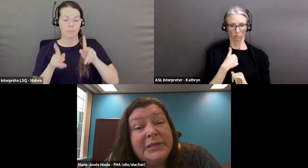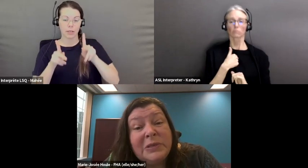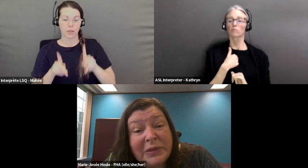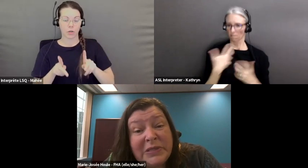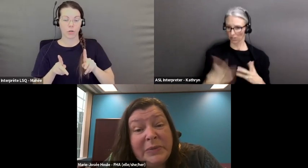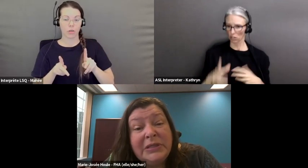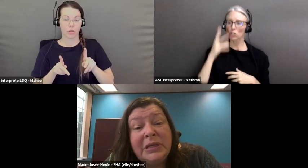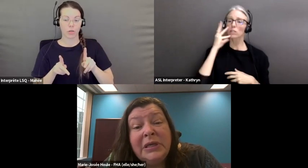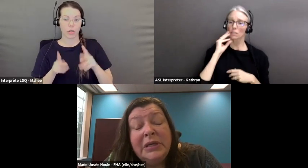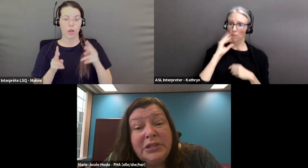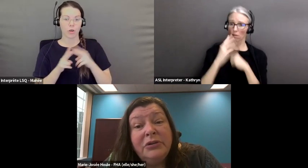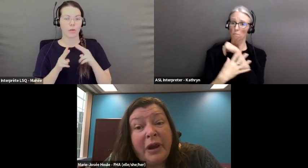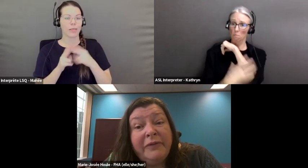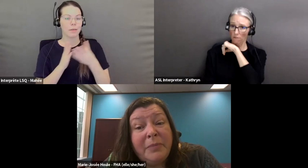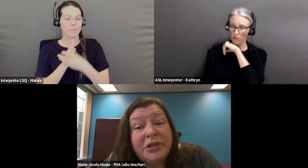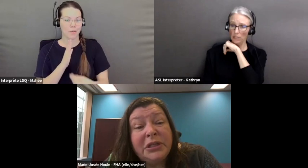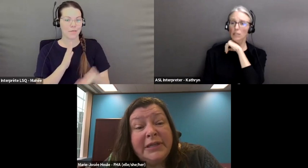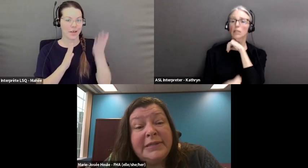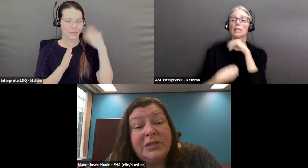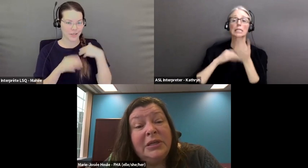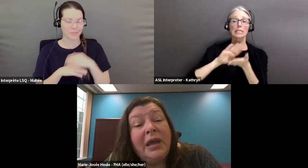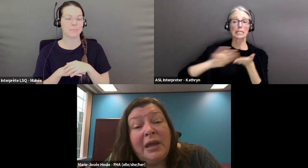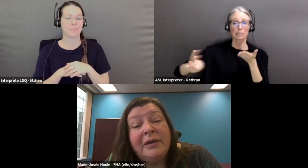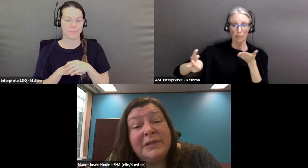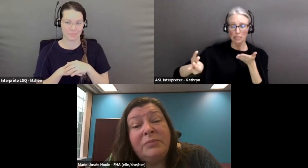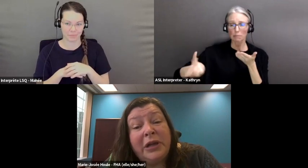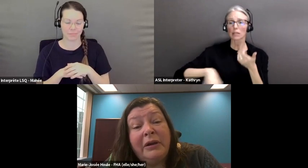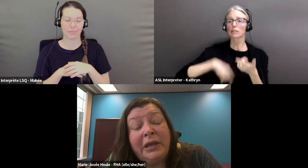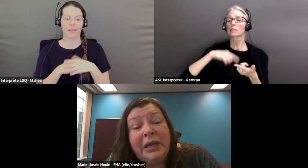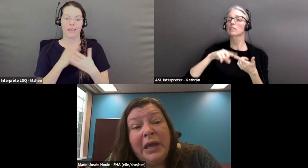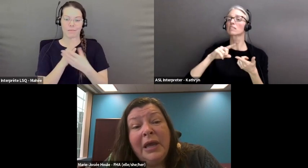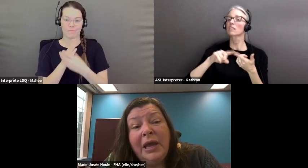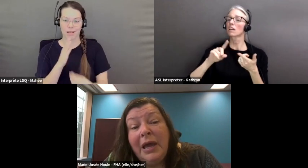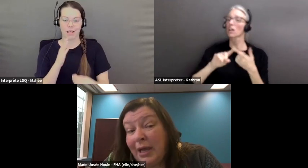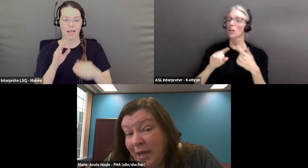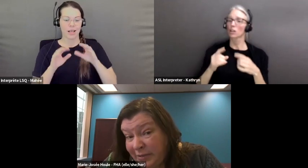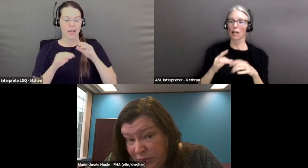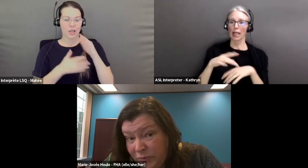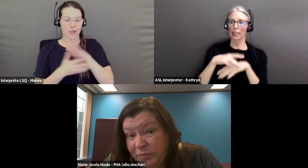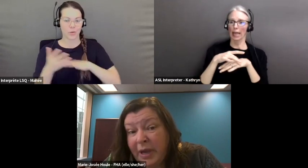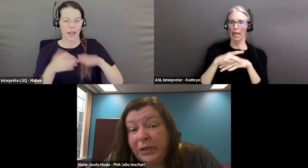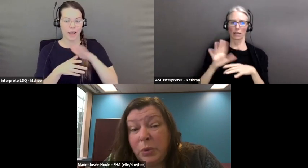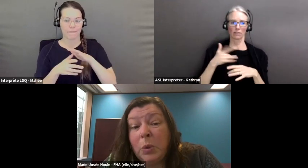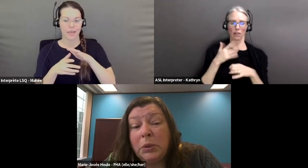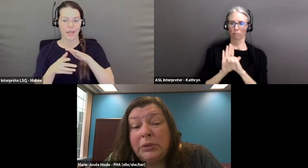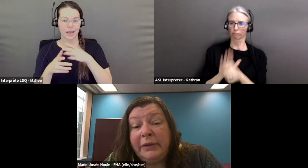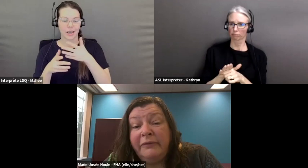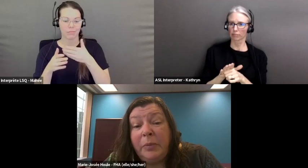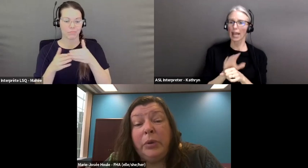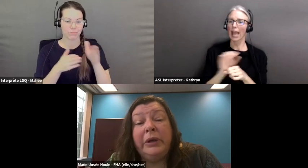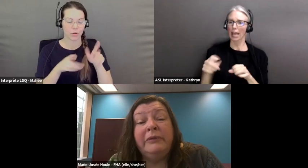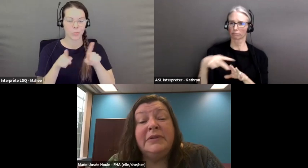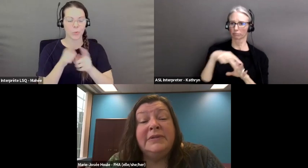poverty, displacement, geographic marginalization, and housing precarity. I assumed my new role